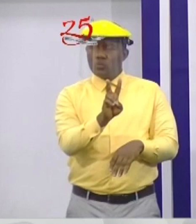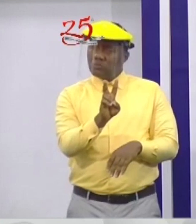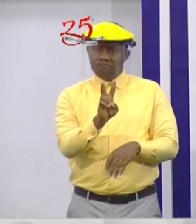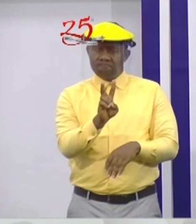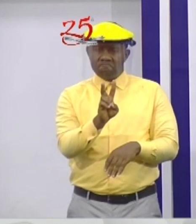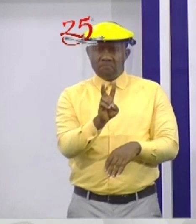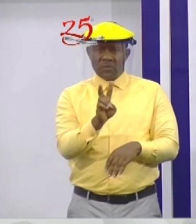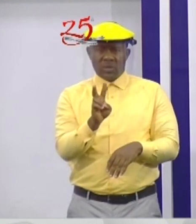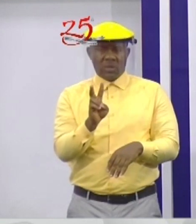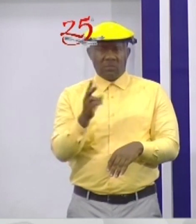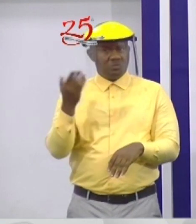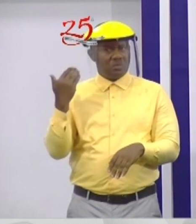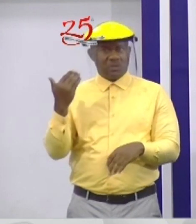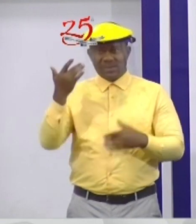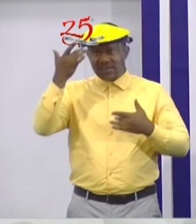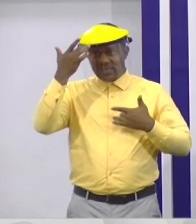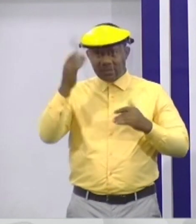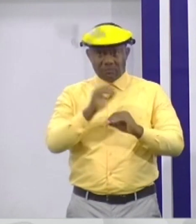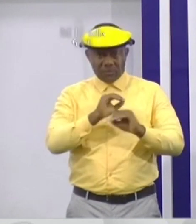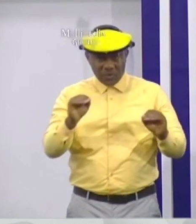to the 9.1%.